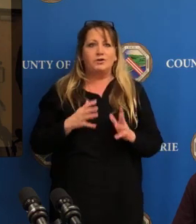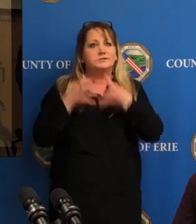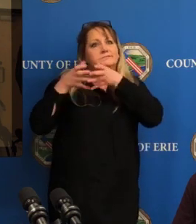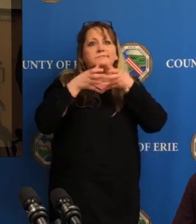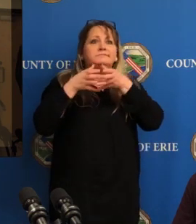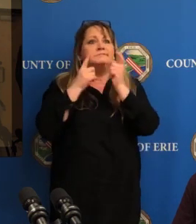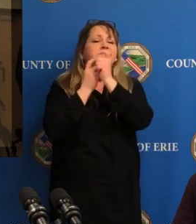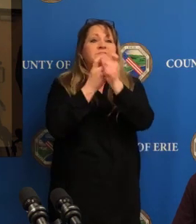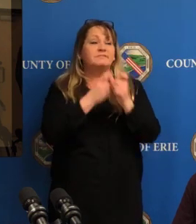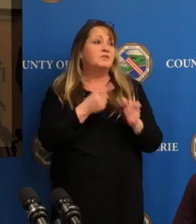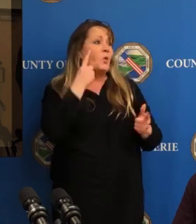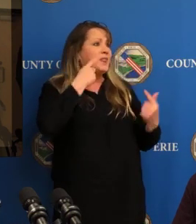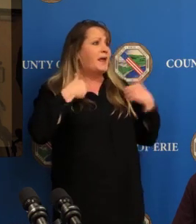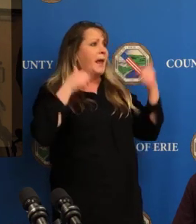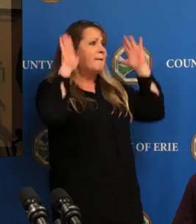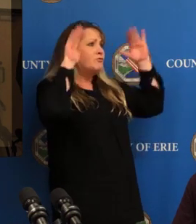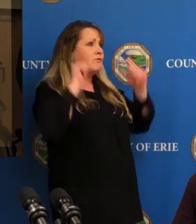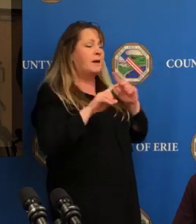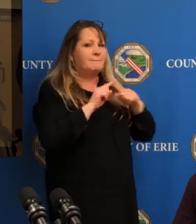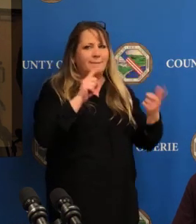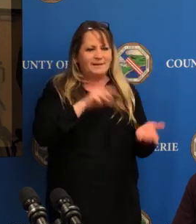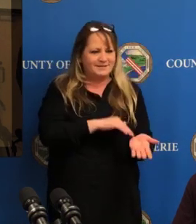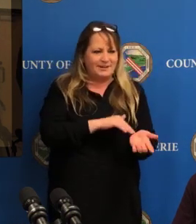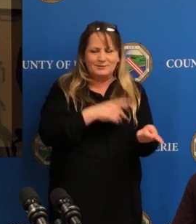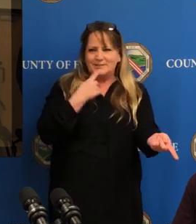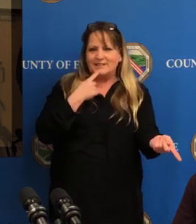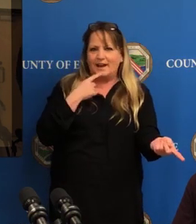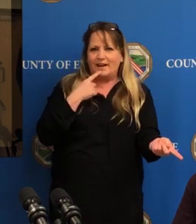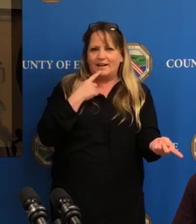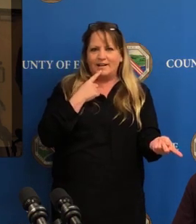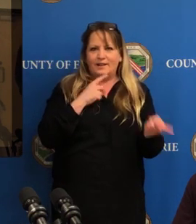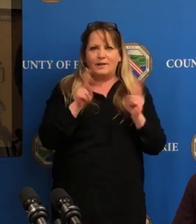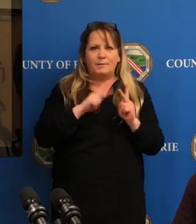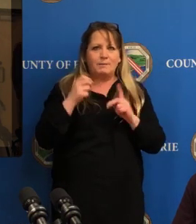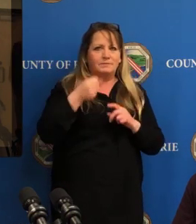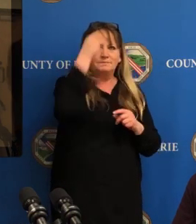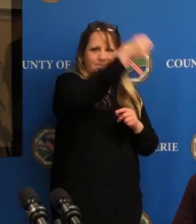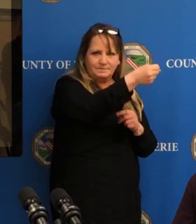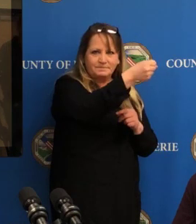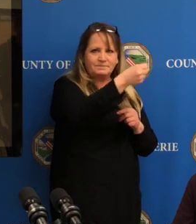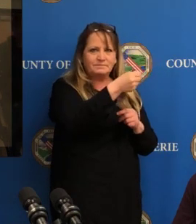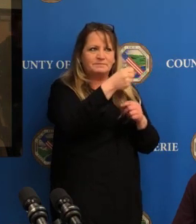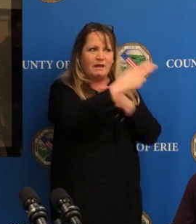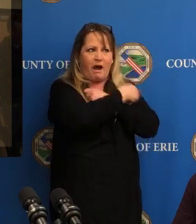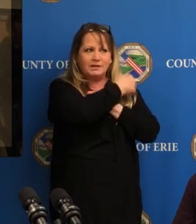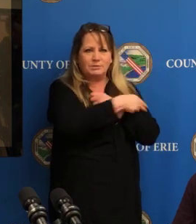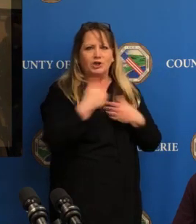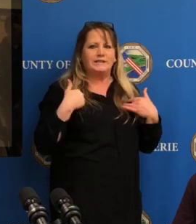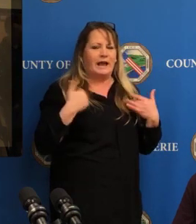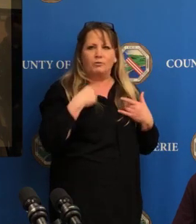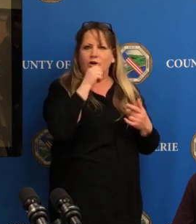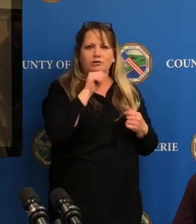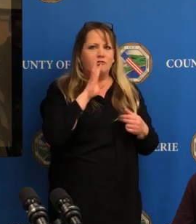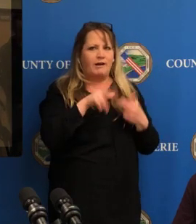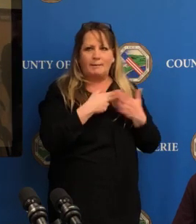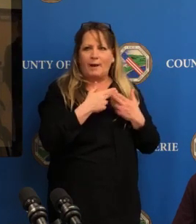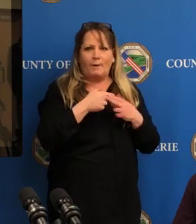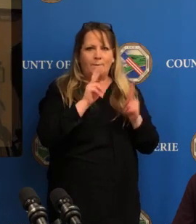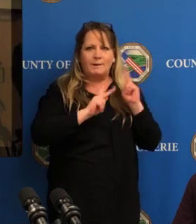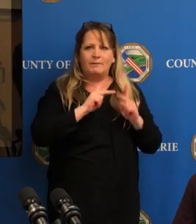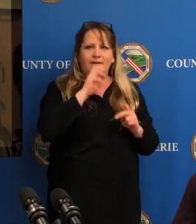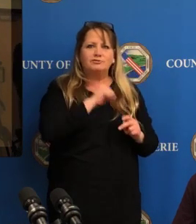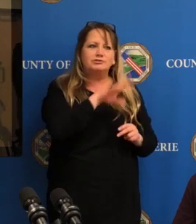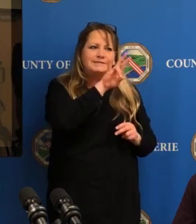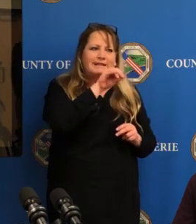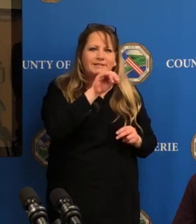might think you're great, but as the doctor noted, the individuals who are hospitalized are generally younger. We're not talking about people in their 70s and 80s. We're